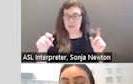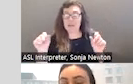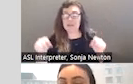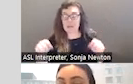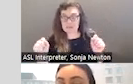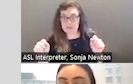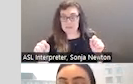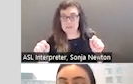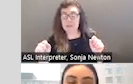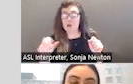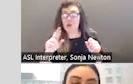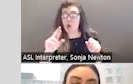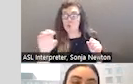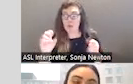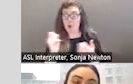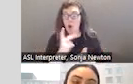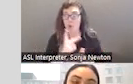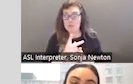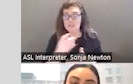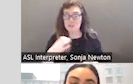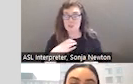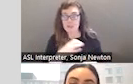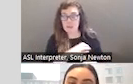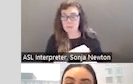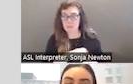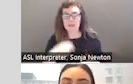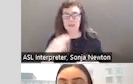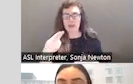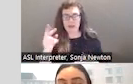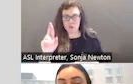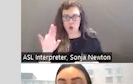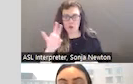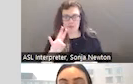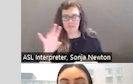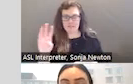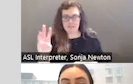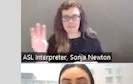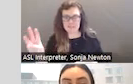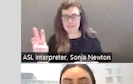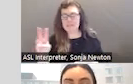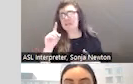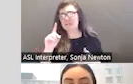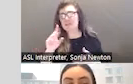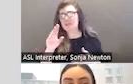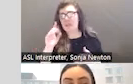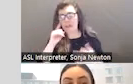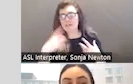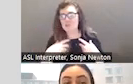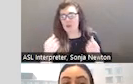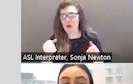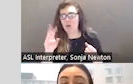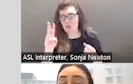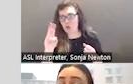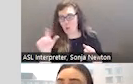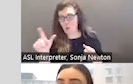exploring reauthorization. The HR 7666, Restoring Hope for Mental Health and Wellbeing Act. Last week, the committee